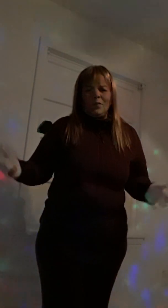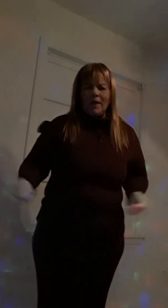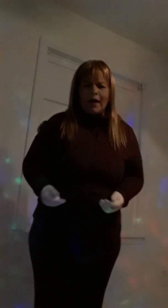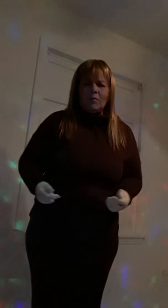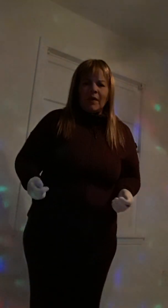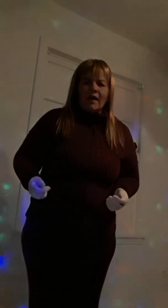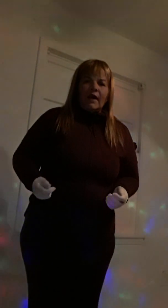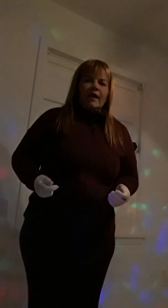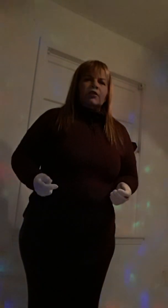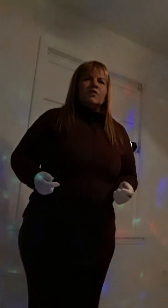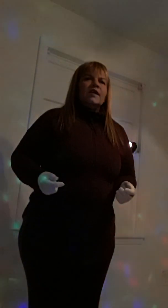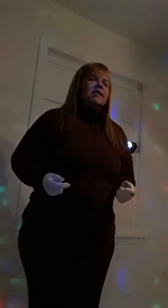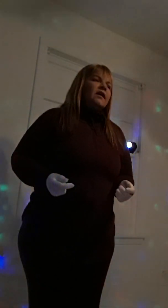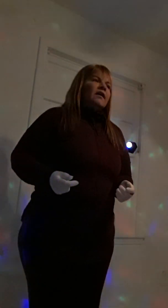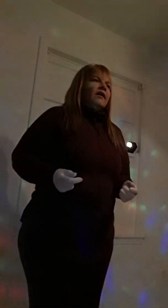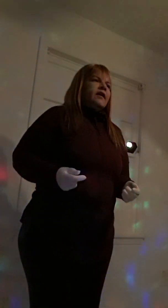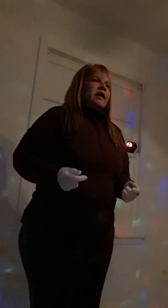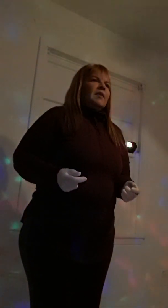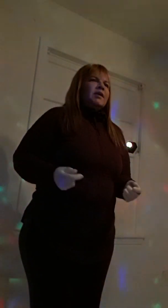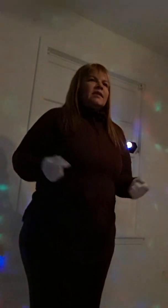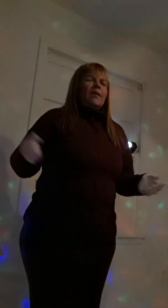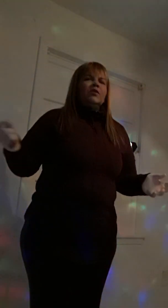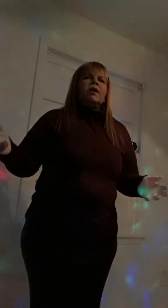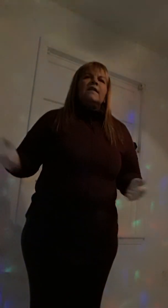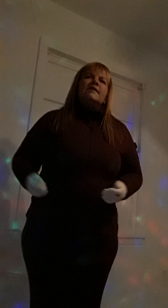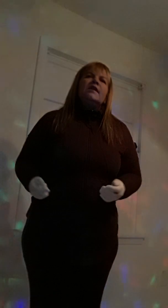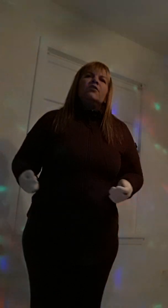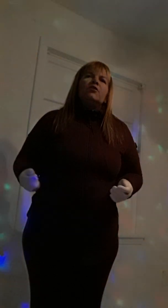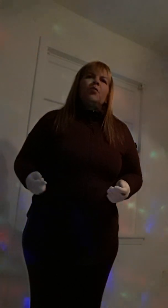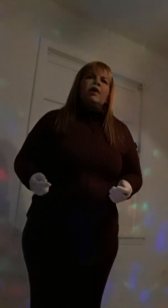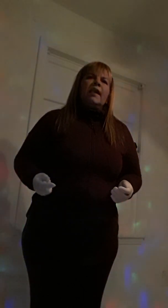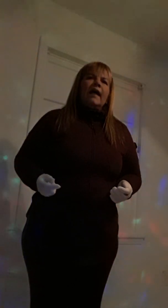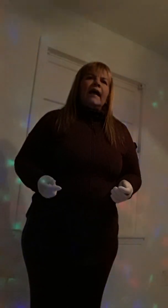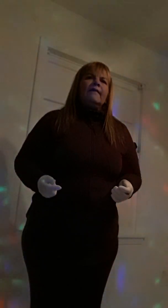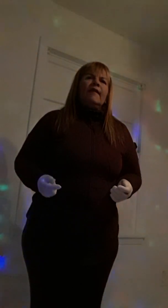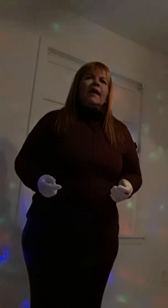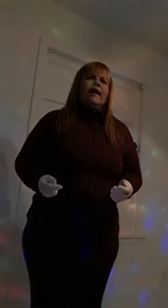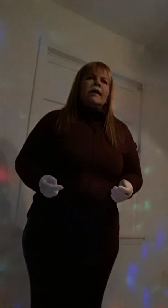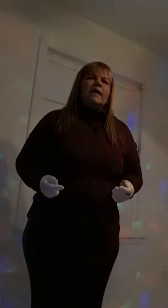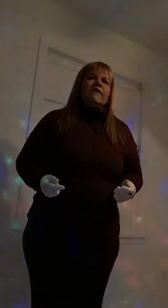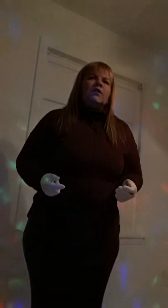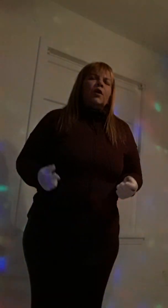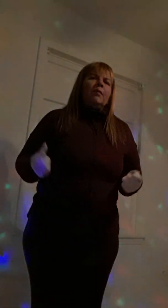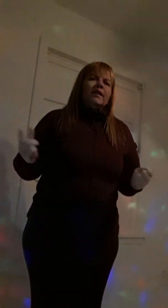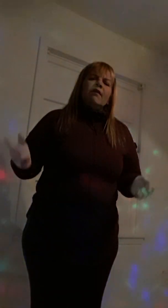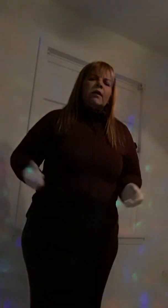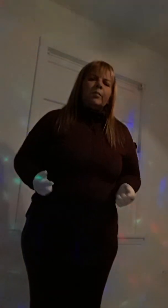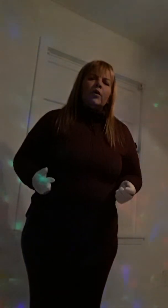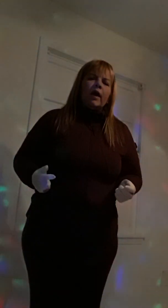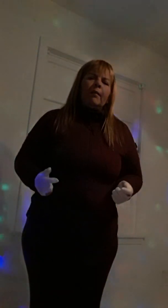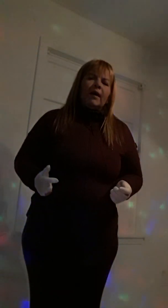¿verdad? Entonces, pues estamos agradecidos porque la gente eventualmente ve el programa